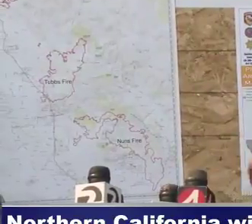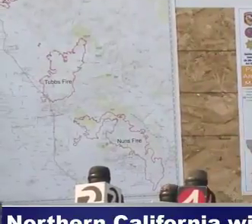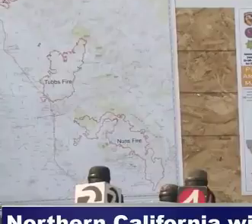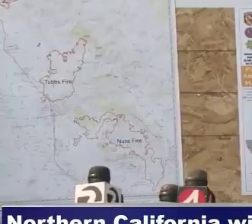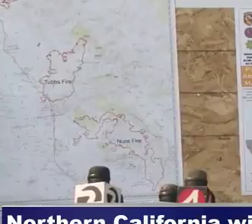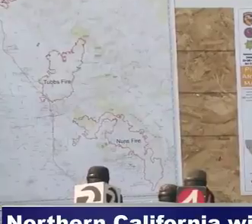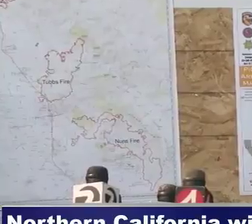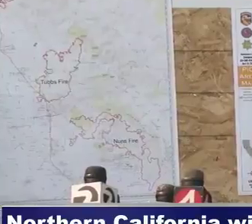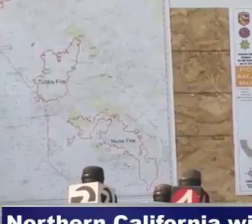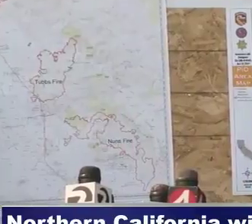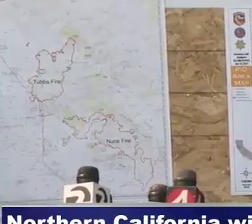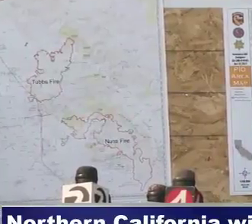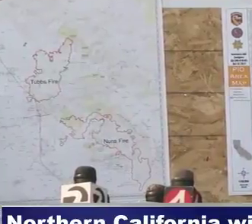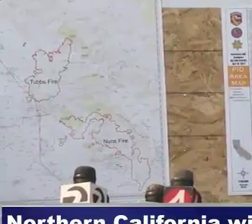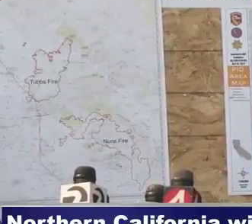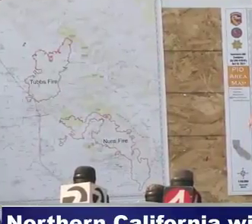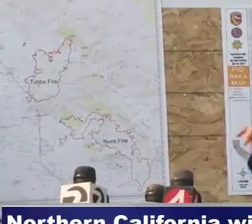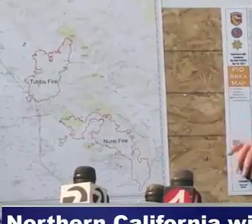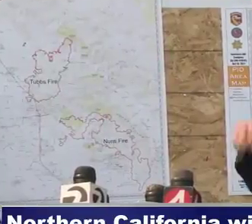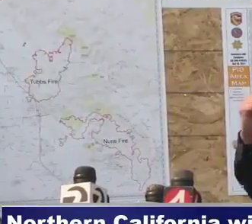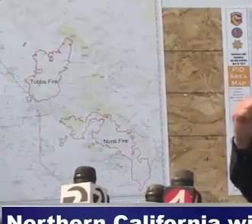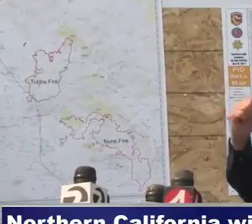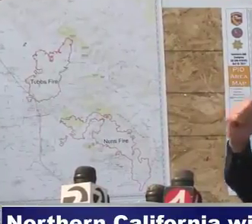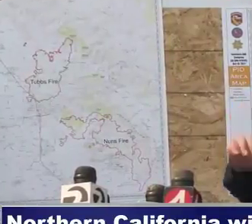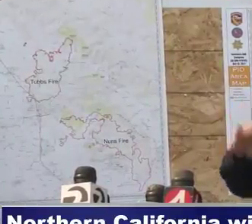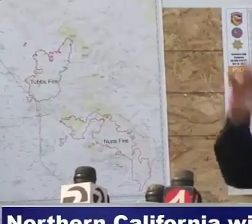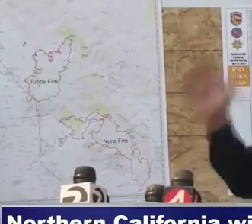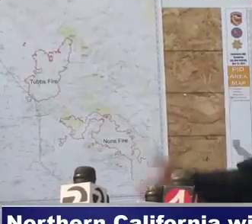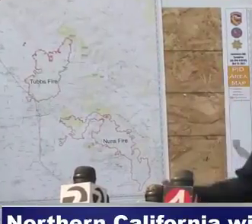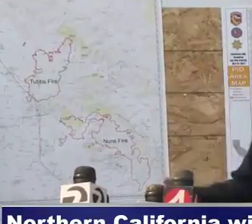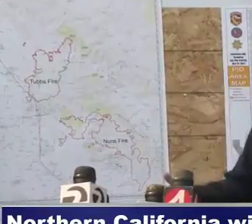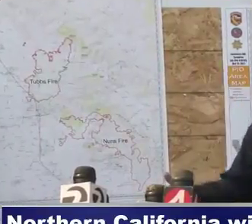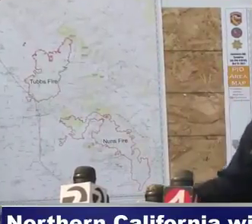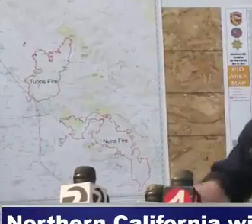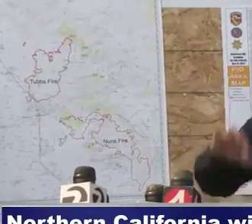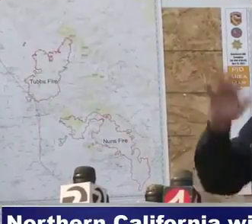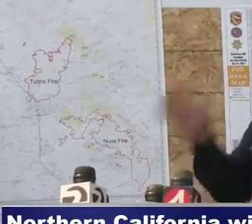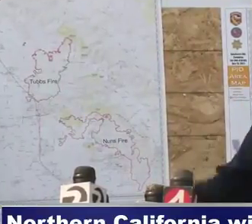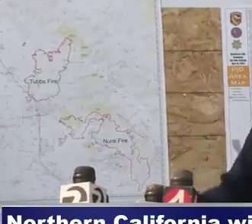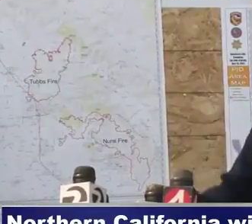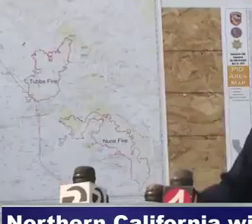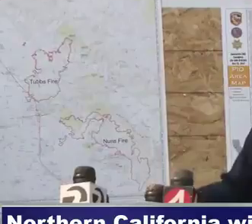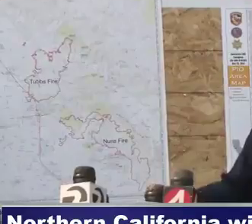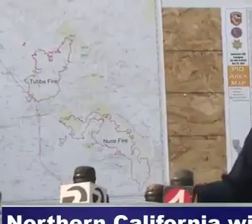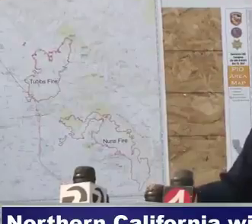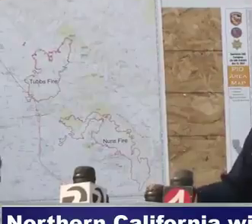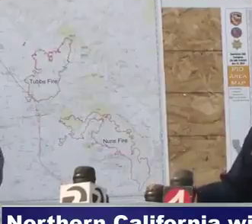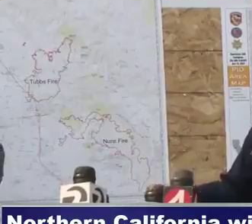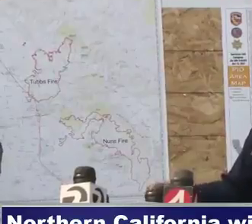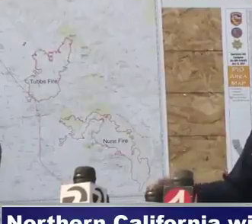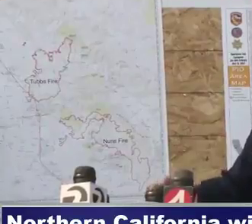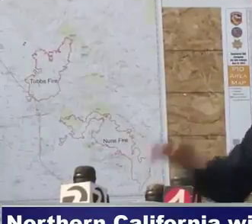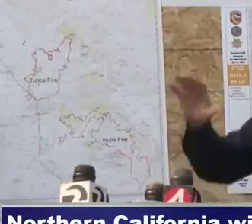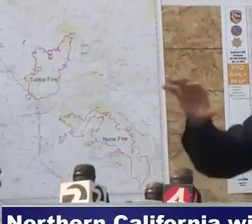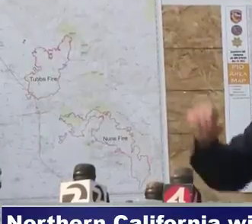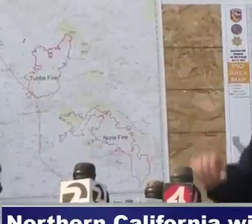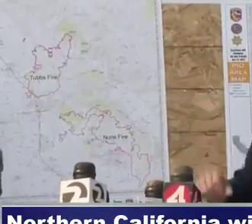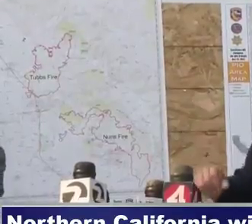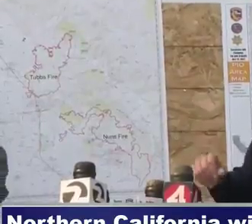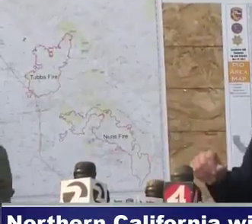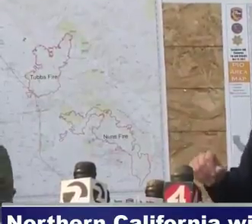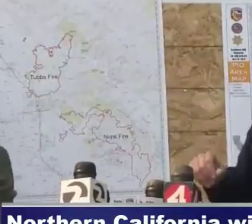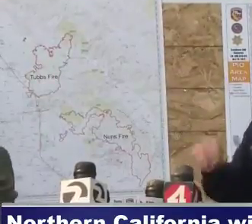good progress on holding that piece from slopping over 29. It came over once. We jumped on it, held it in check. So